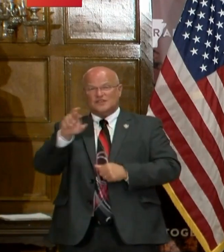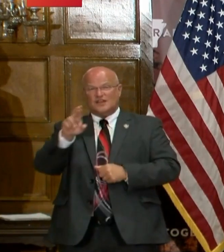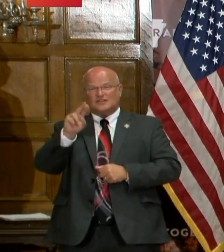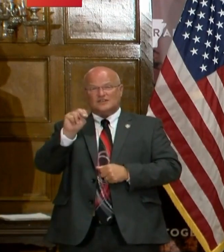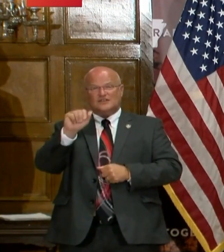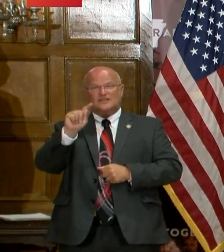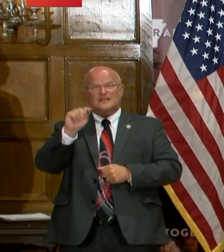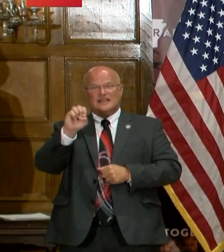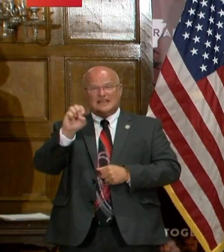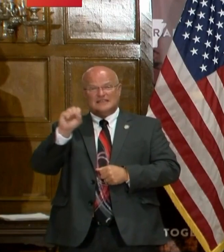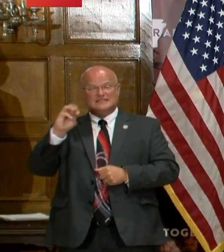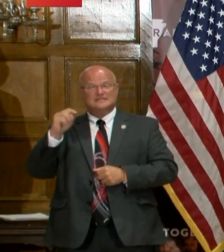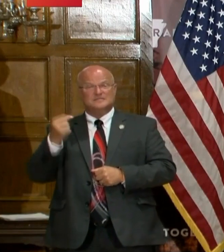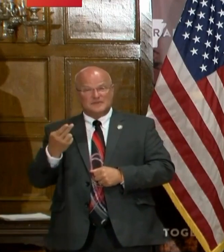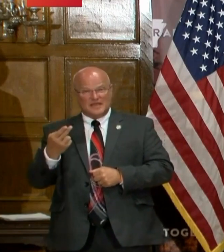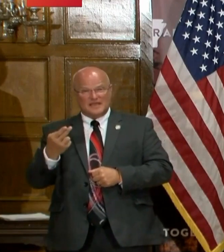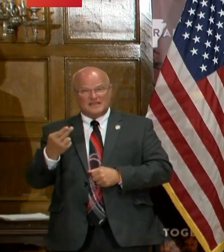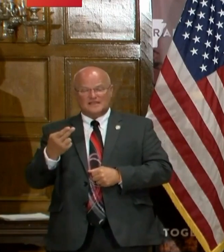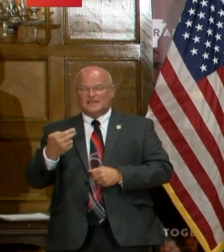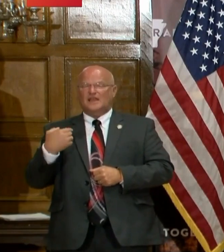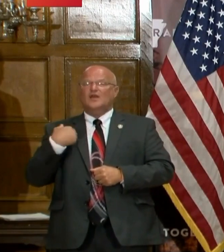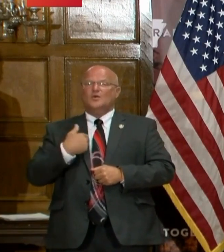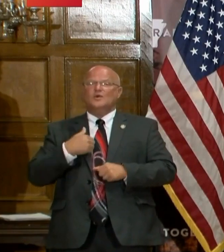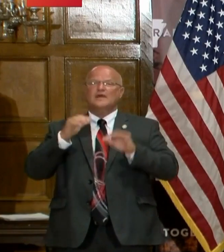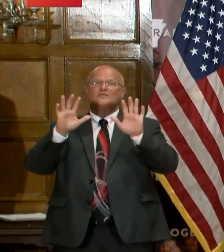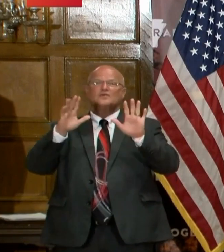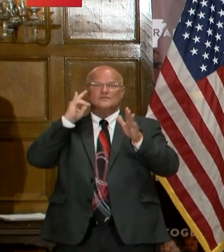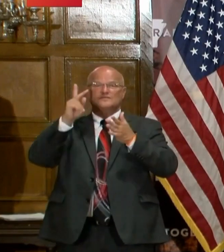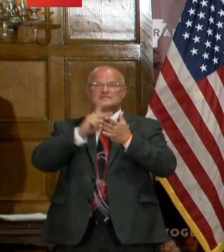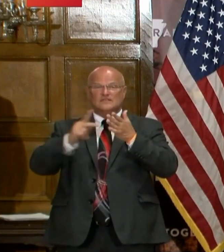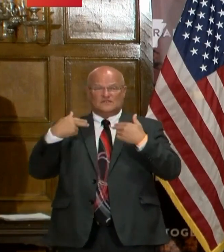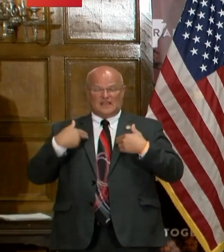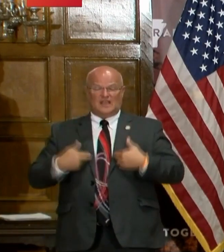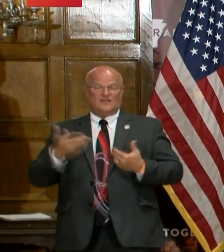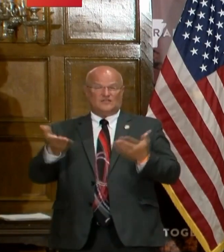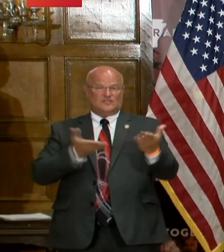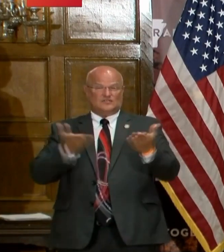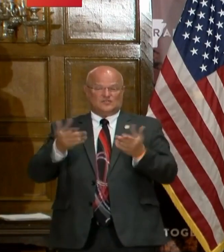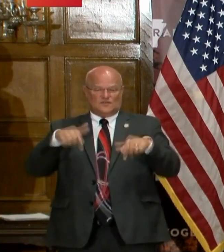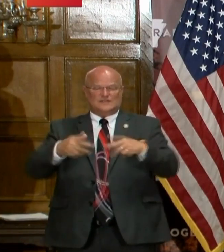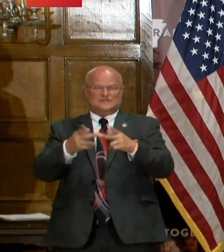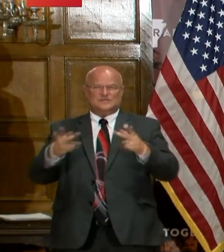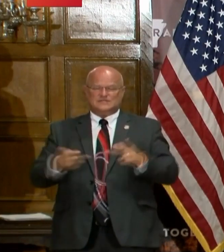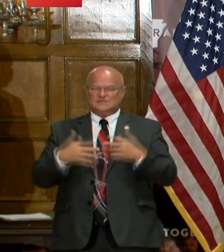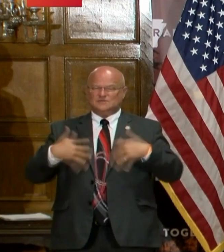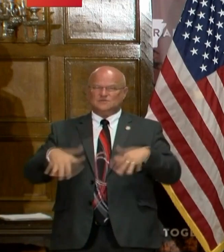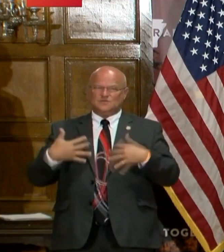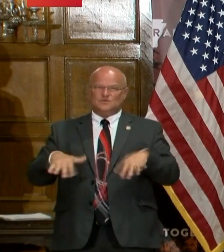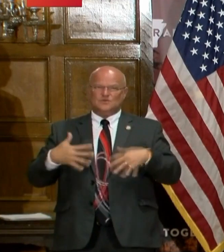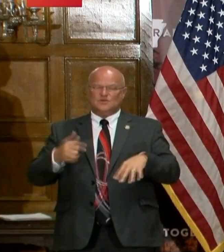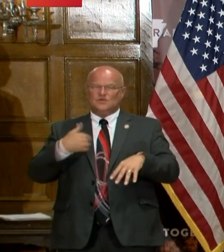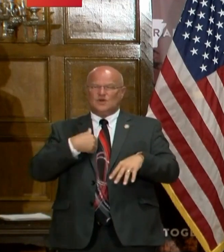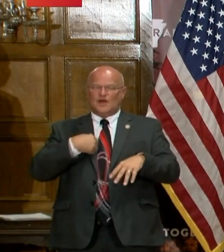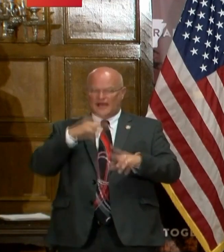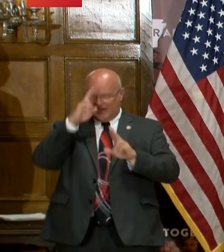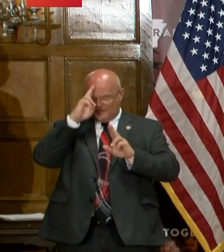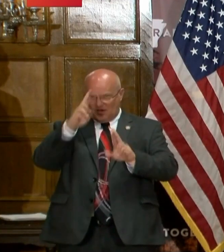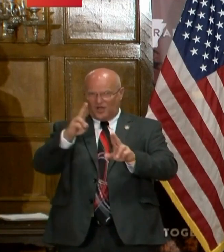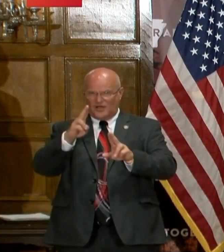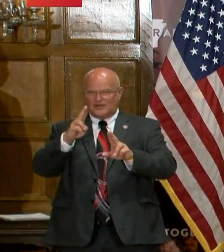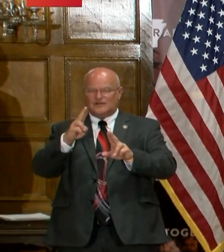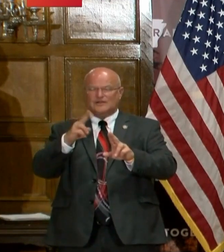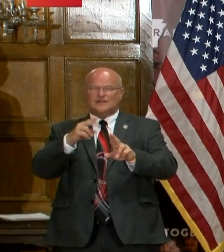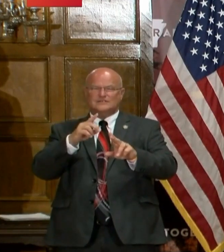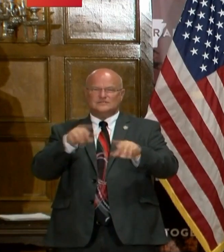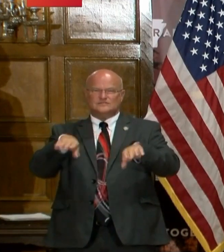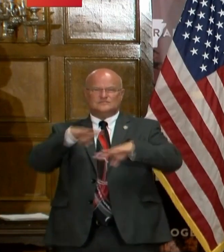number of secretaries of health that have served in this position in the past. So I will strive to meet that expectation.